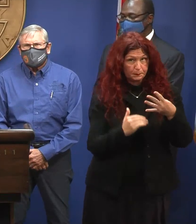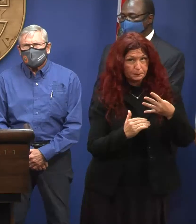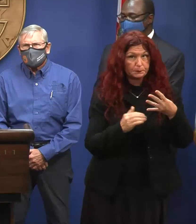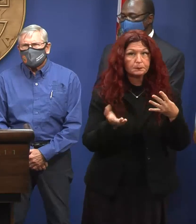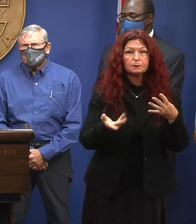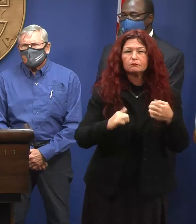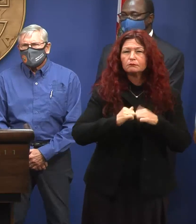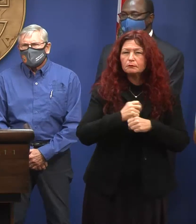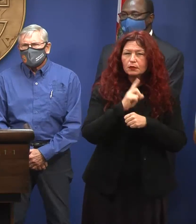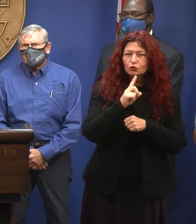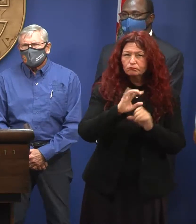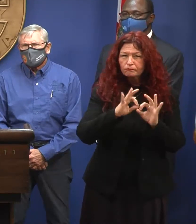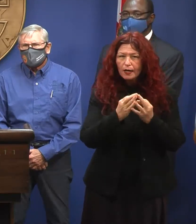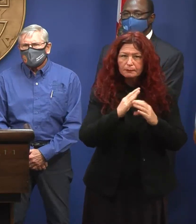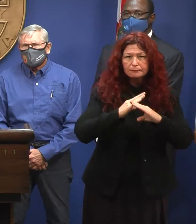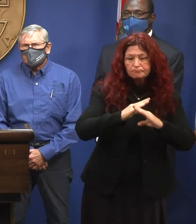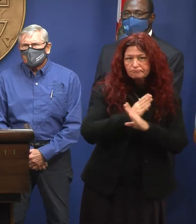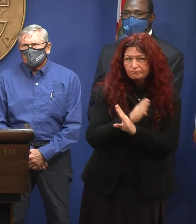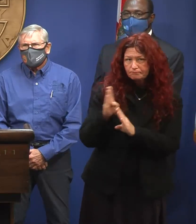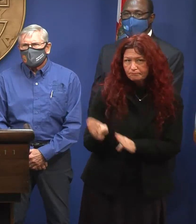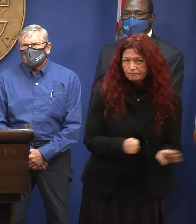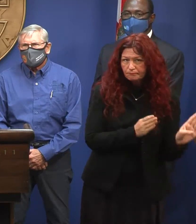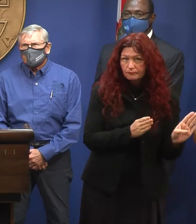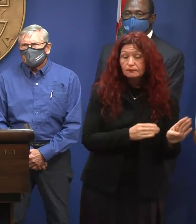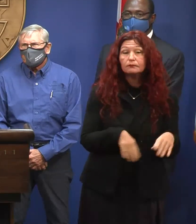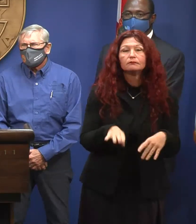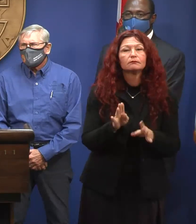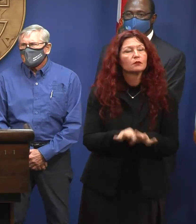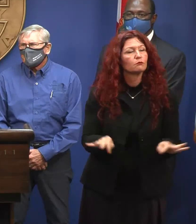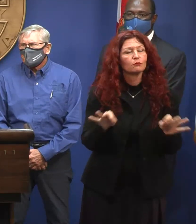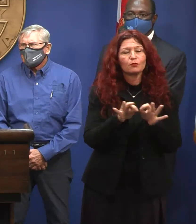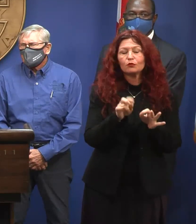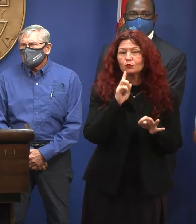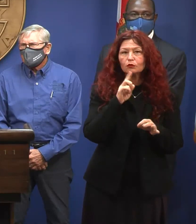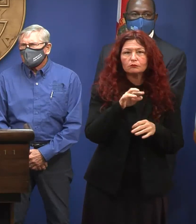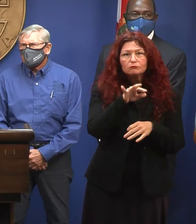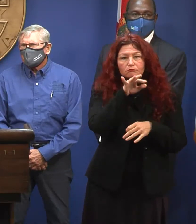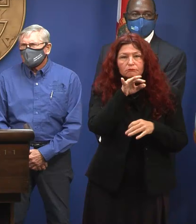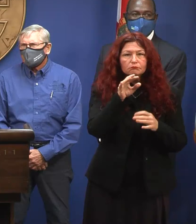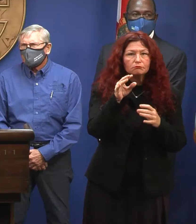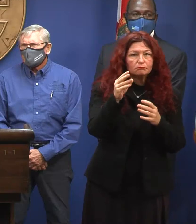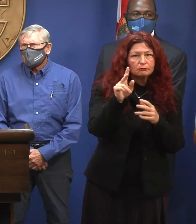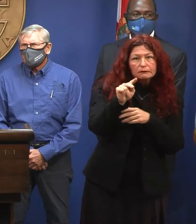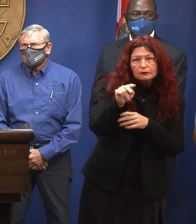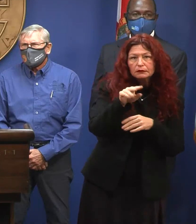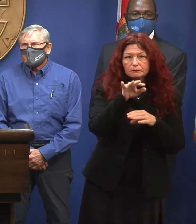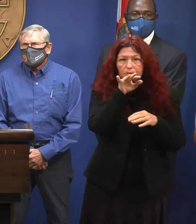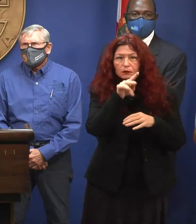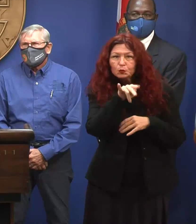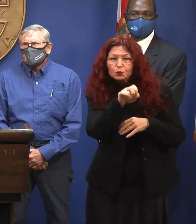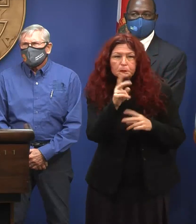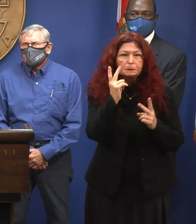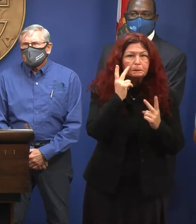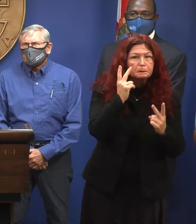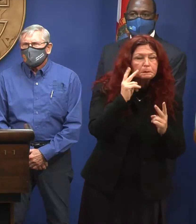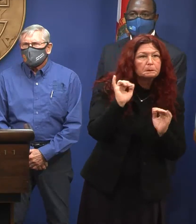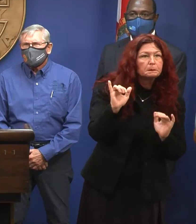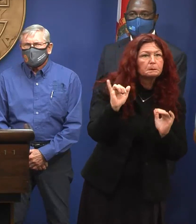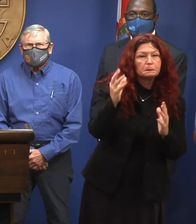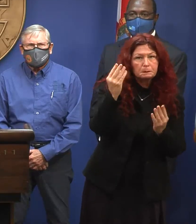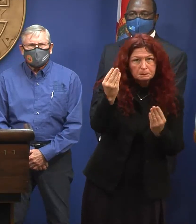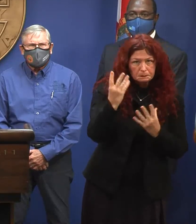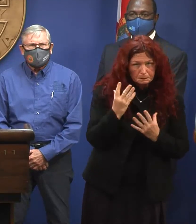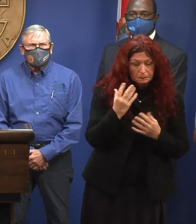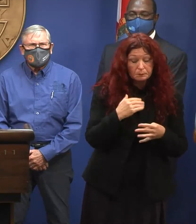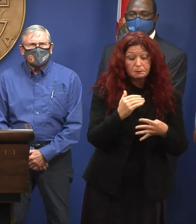this hurricane season. The first, to stay informed, which you're doing by watching today's news. Second is to be